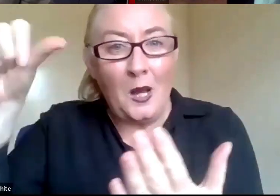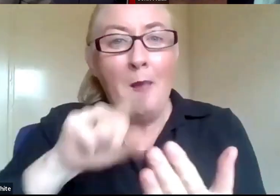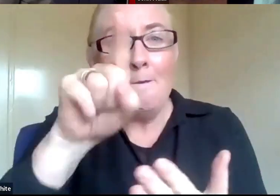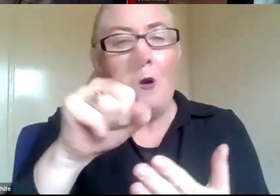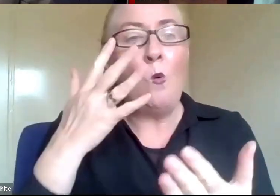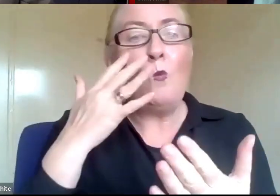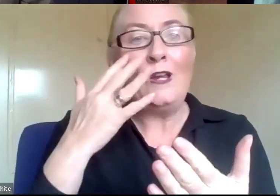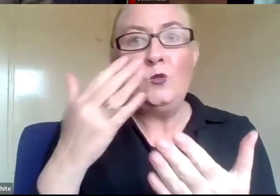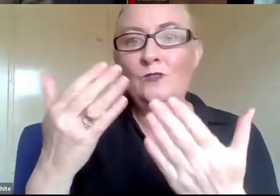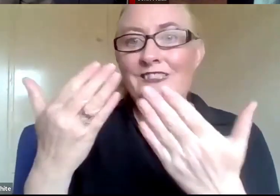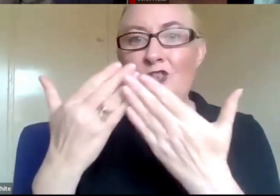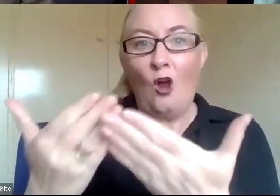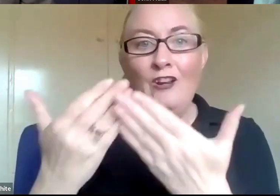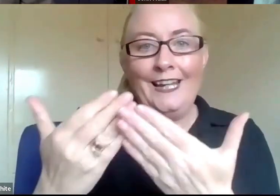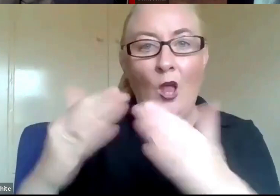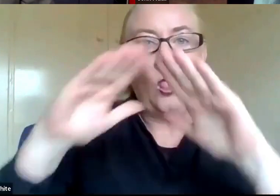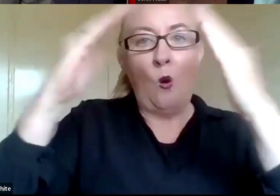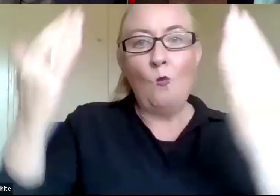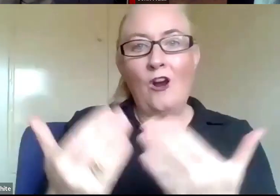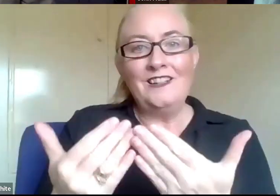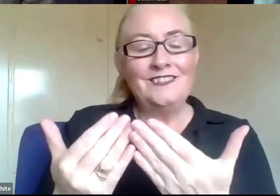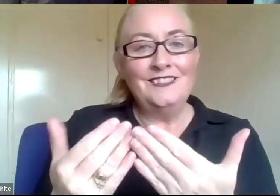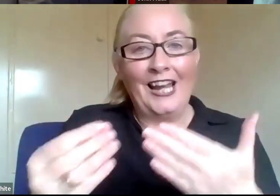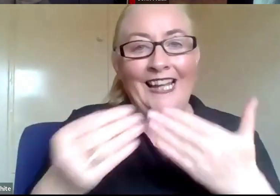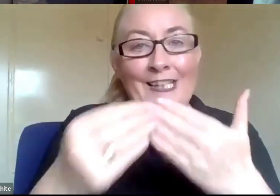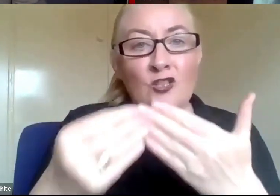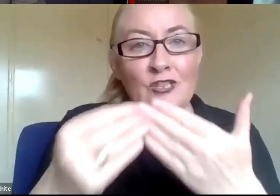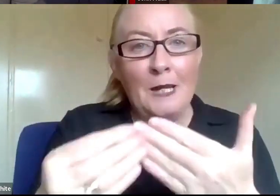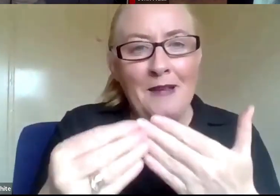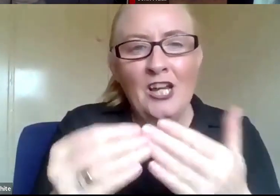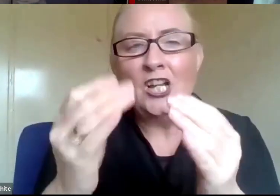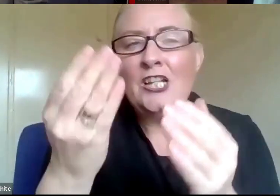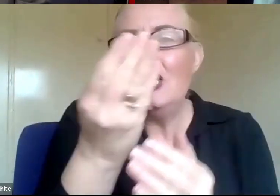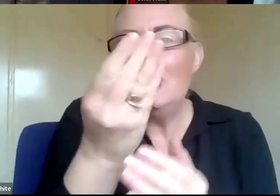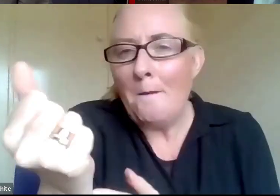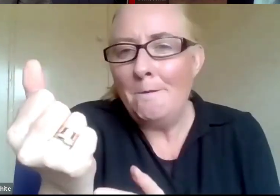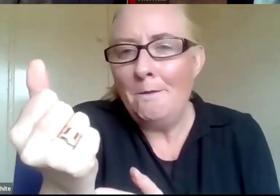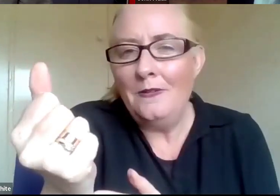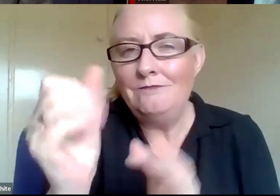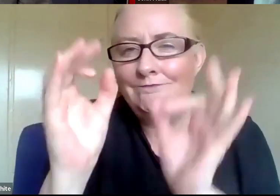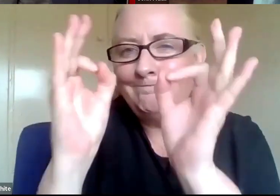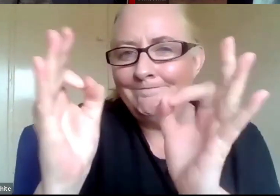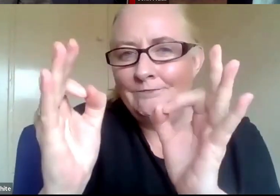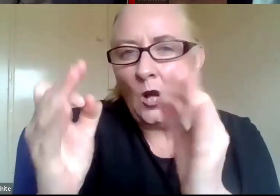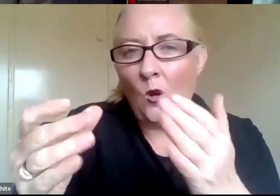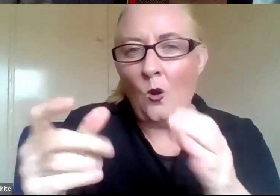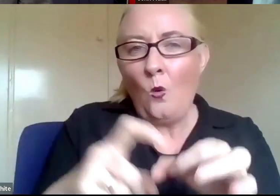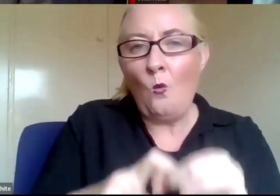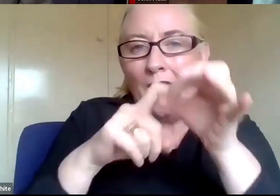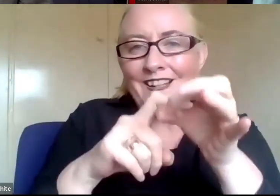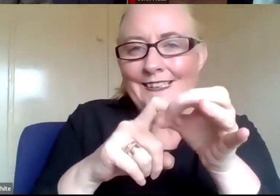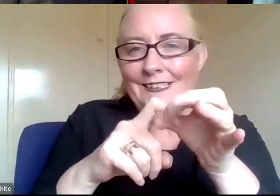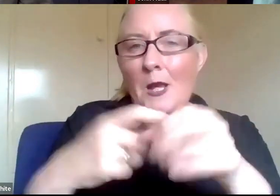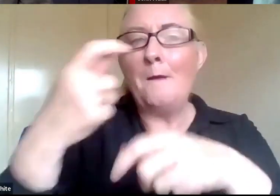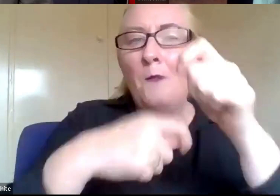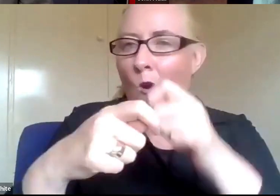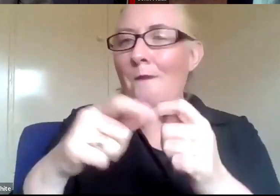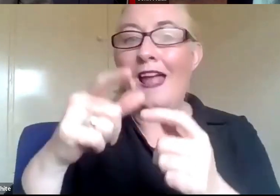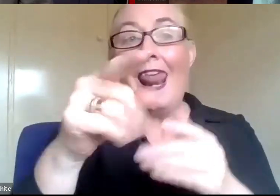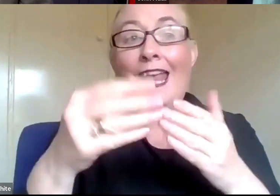which do tend to go with the leader. Top of the list, I would put enthusiasm.